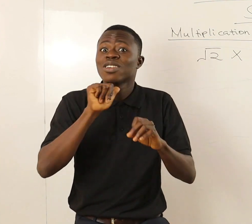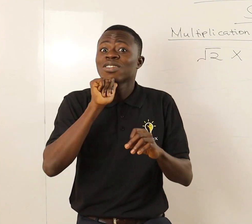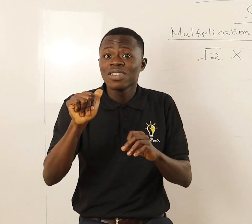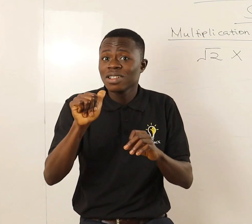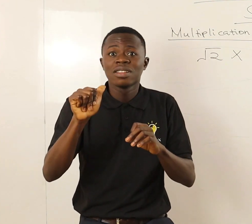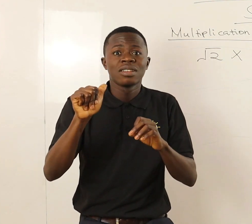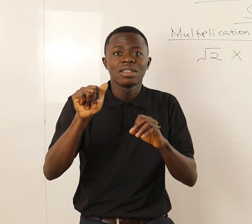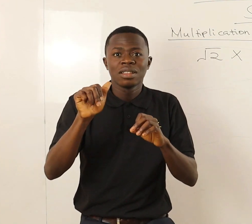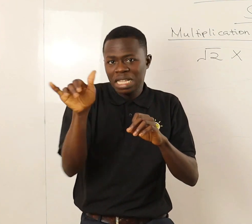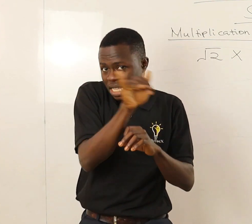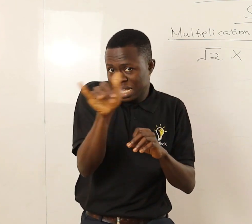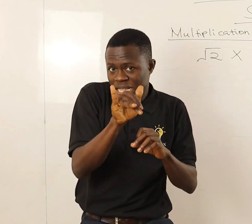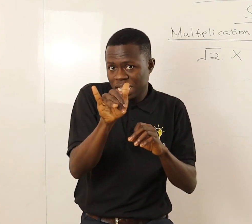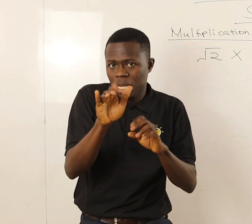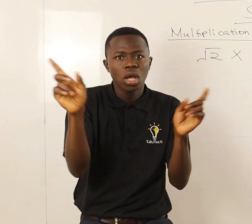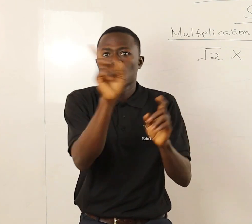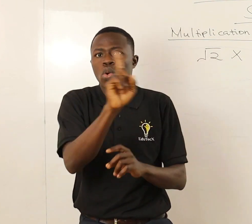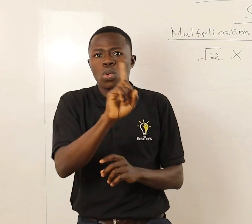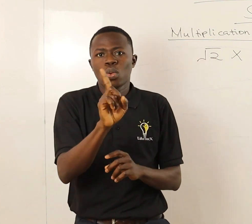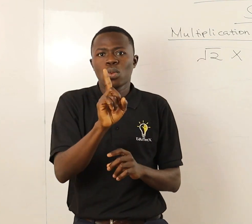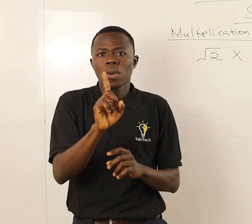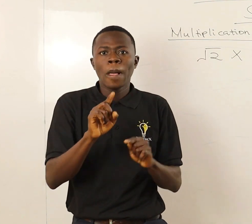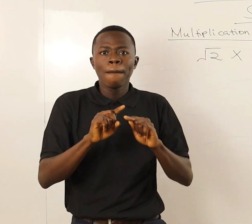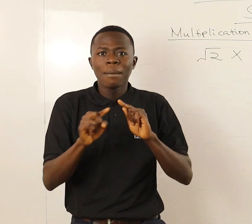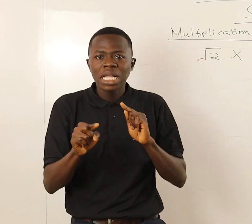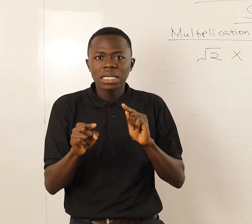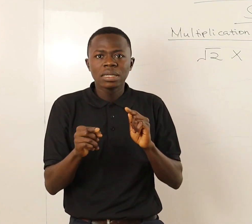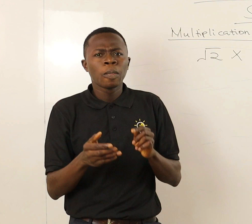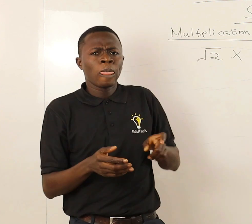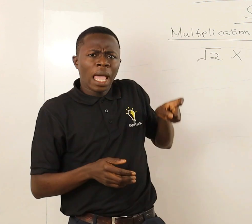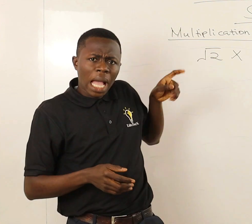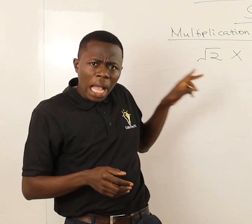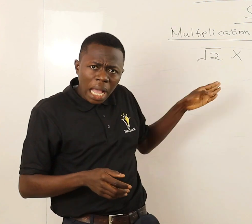same case when it comes to multiplication of sets.